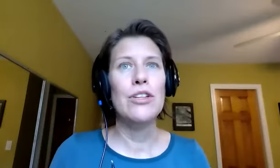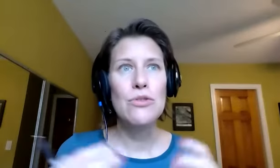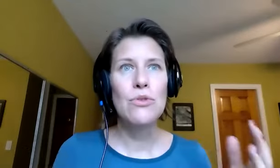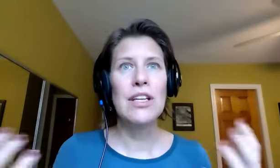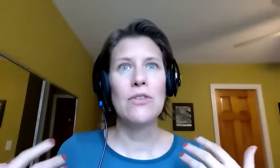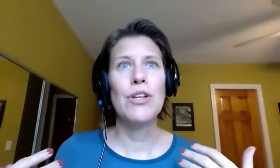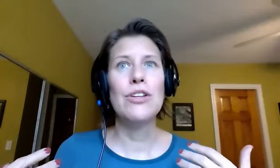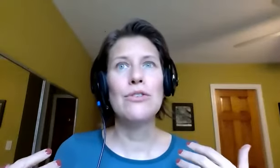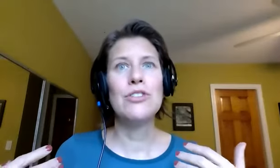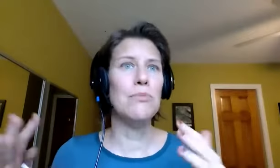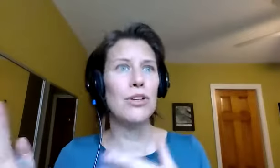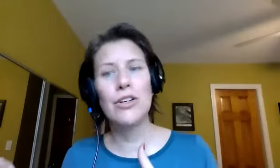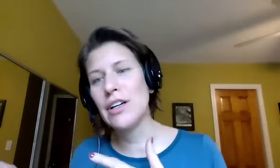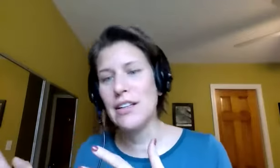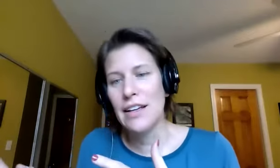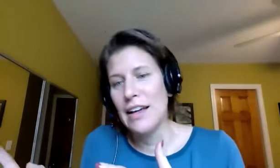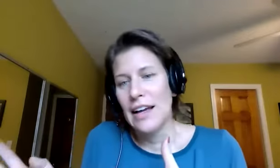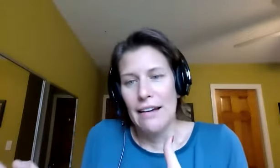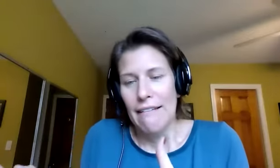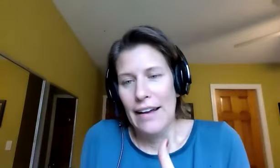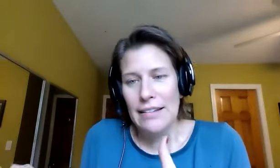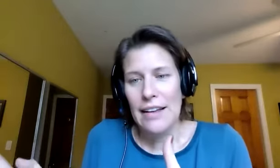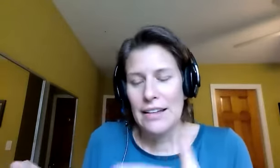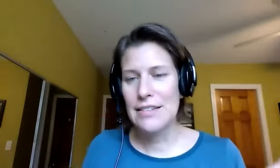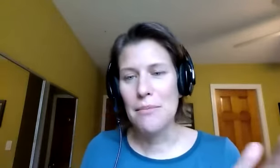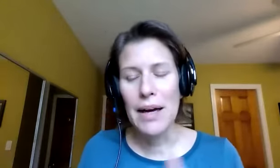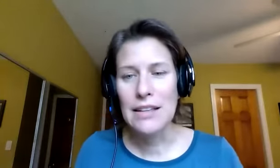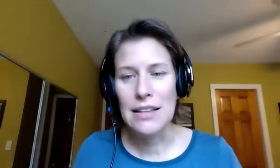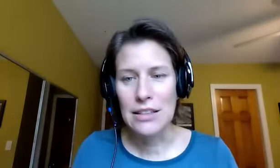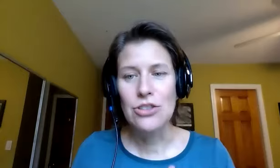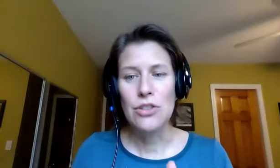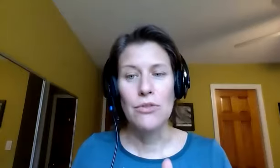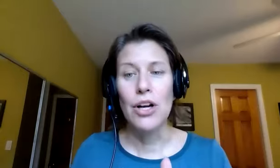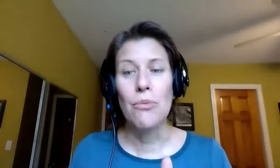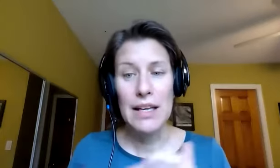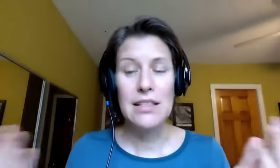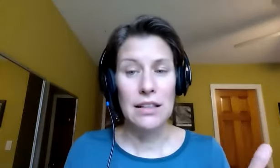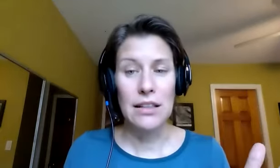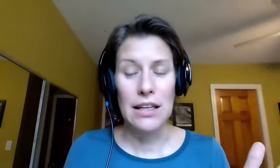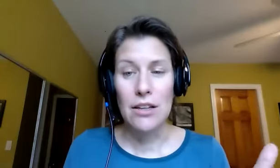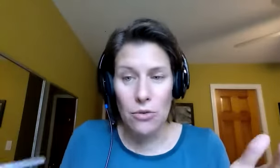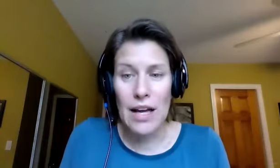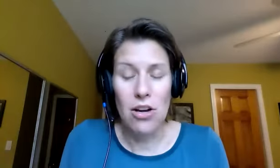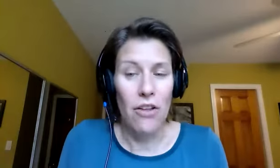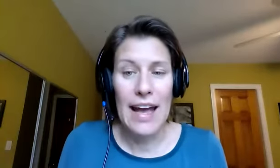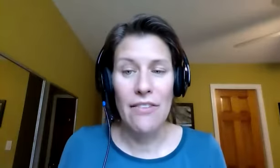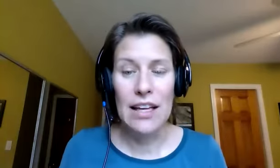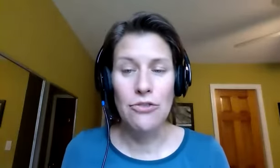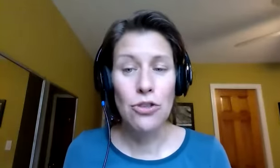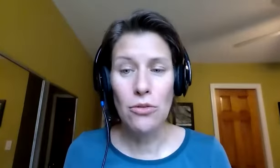you, when you demur and, and let somebody think that you don't know, basically, you know, that's all they have that if you don't,